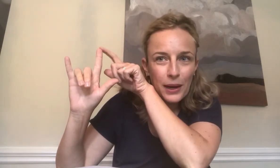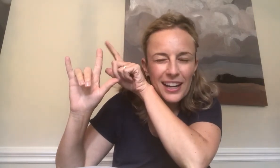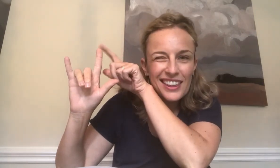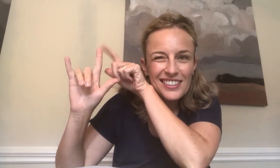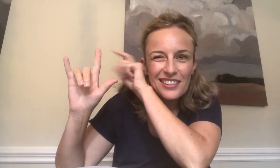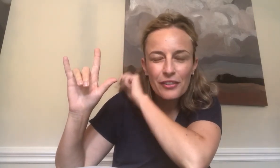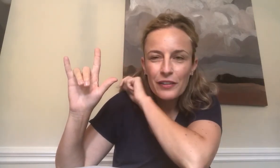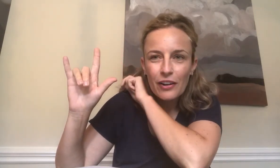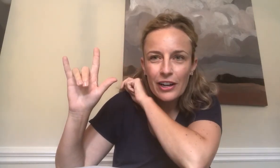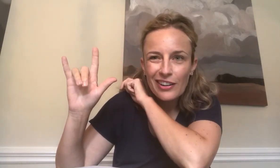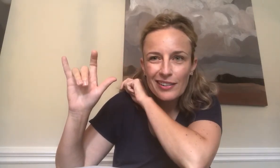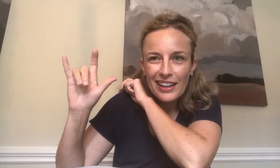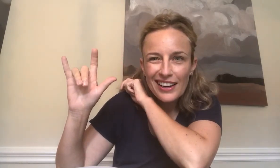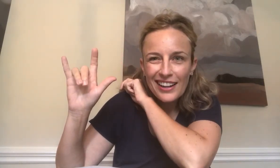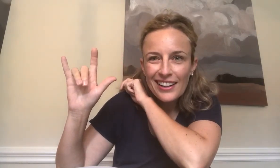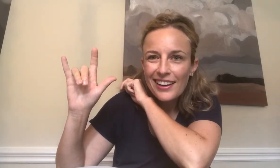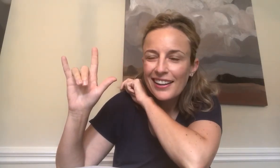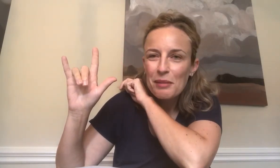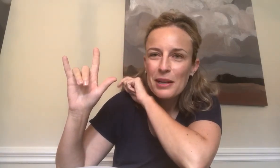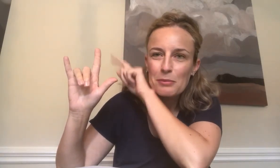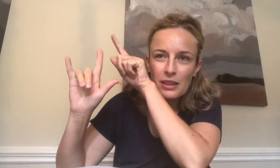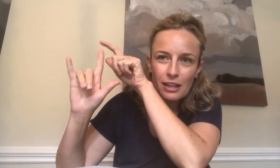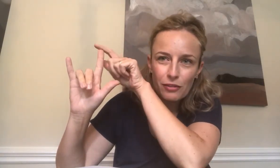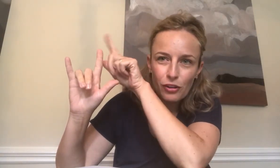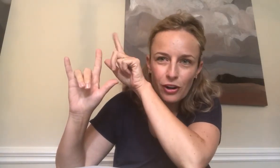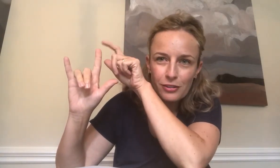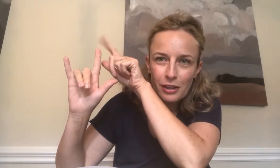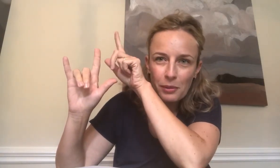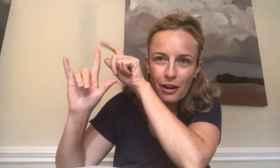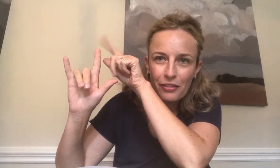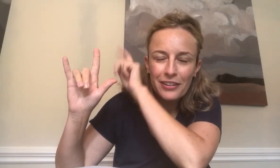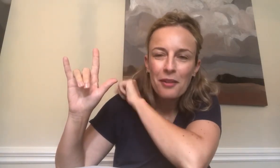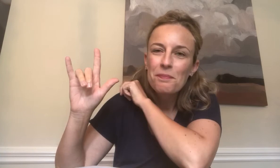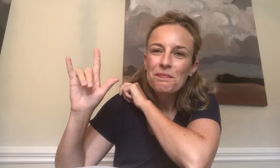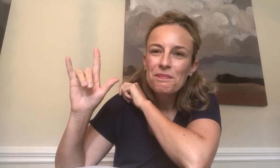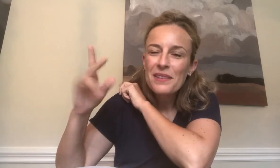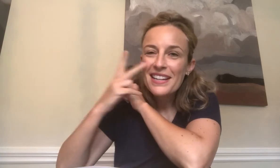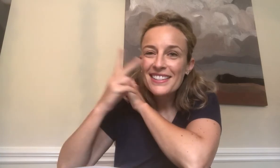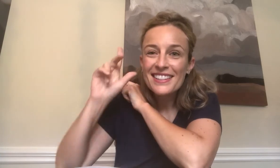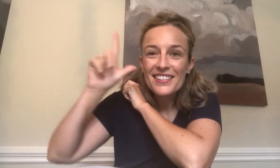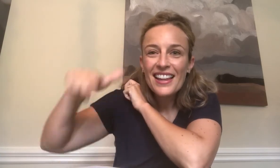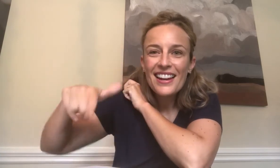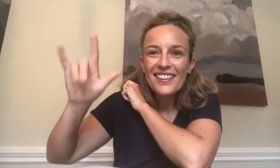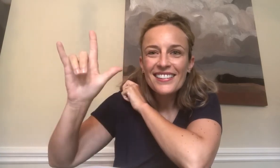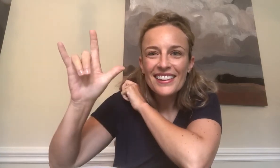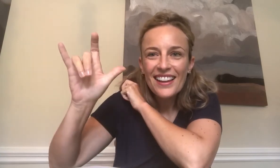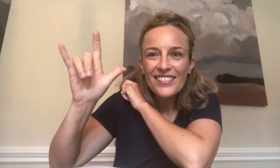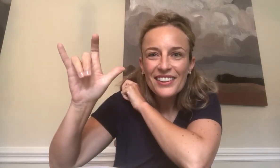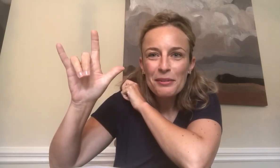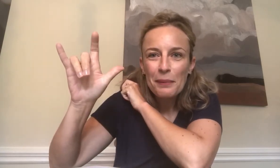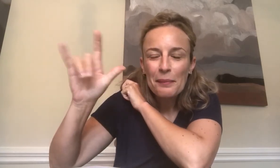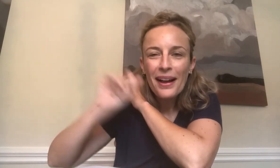wink this little finger here, ding, ding, ding, and it makes me think of little hearts coming off the top. See you later. Love you. Bye-bye.